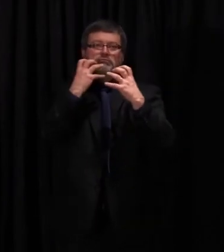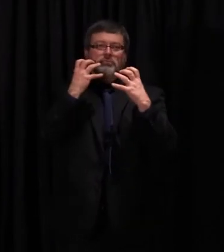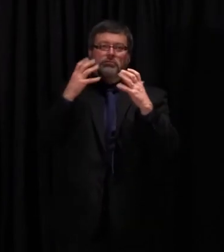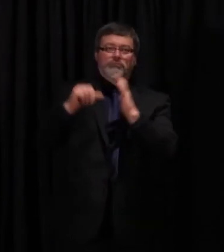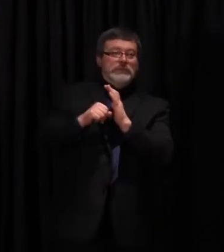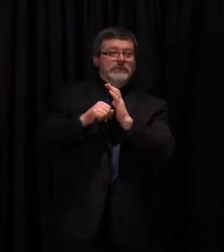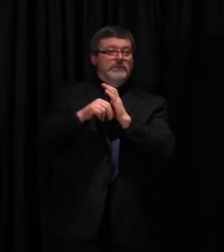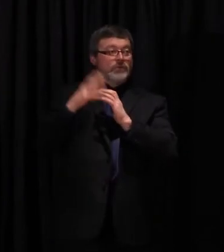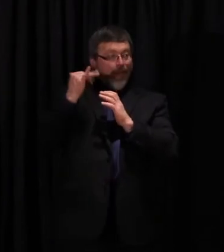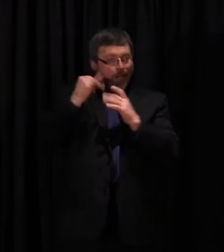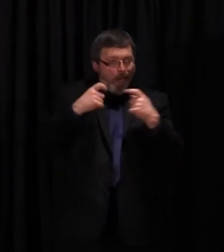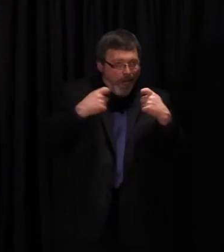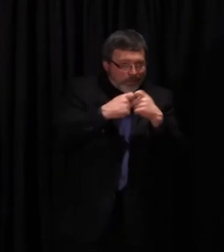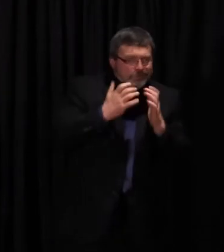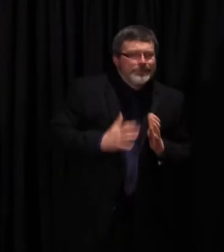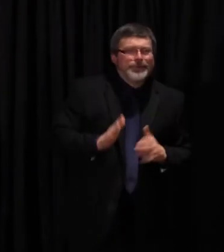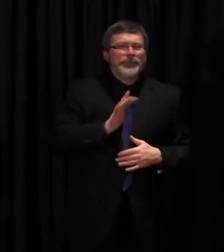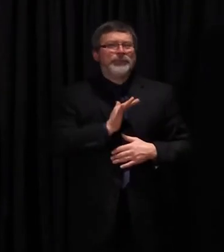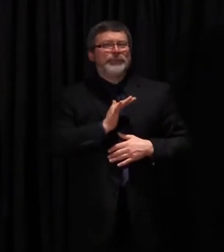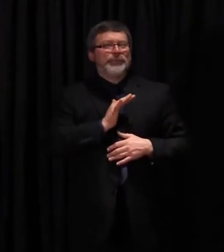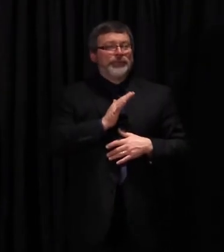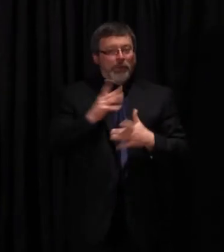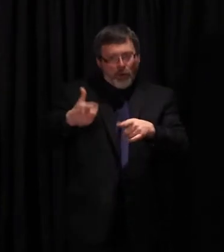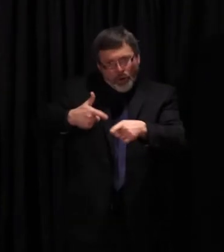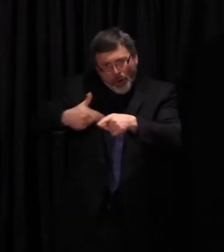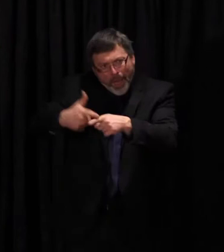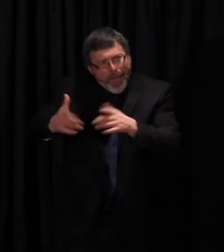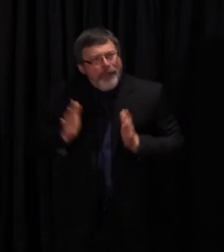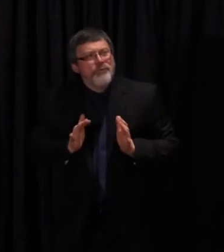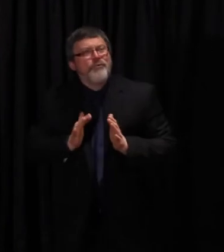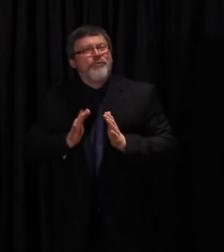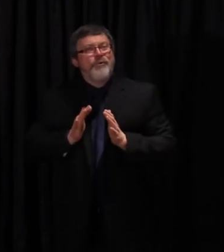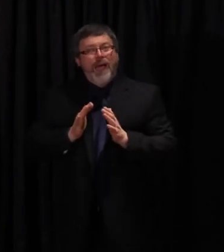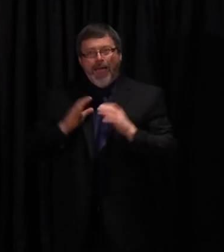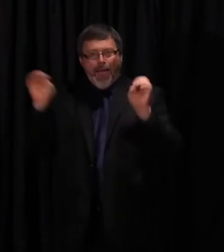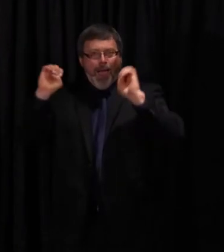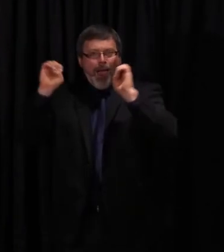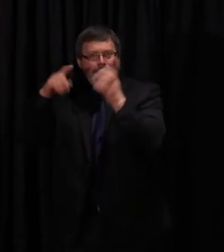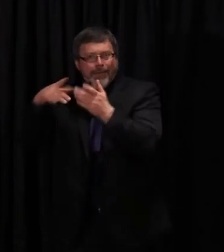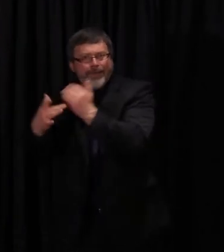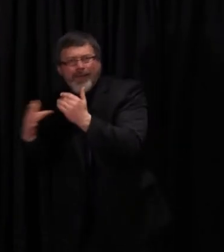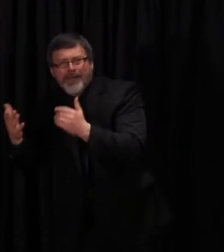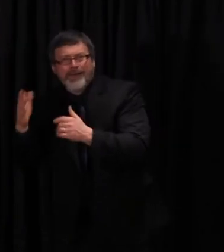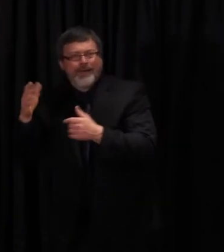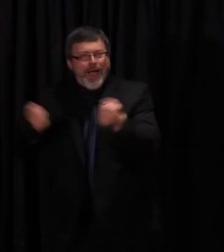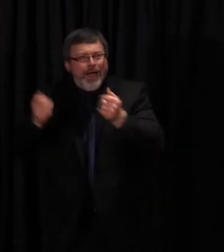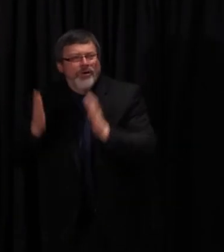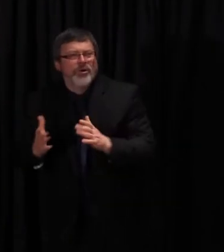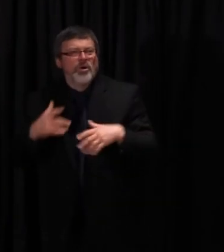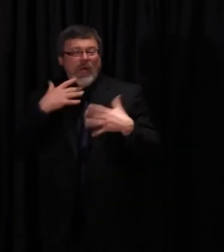or EMT as it is to go to Stanford, Dartmouth, or Harvard.